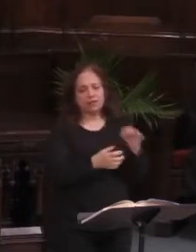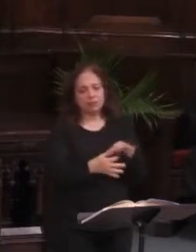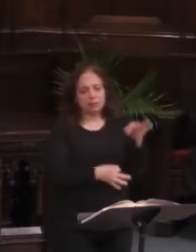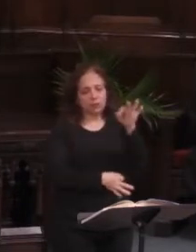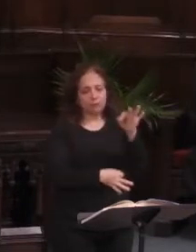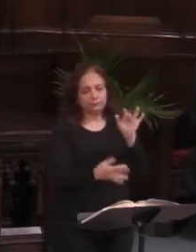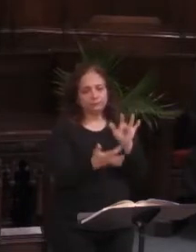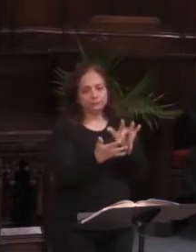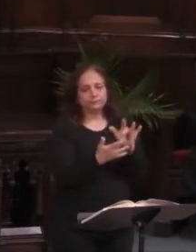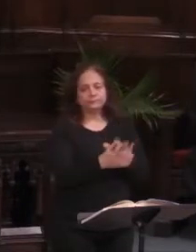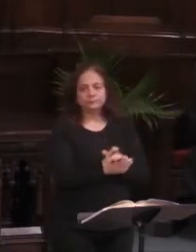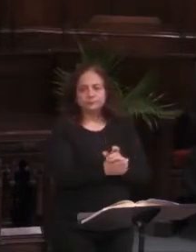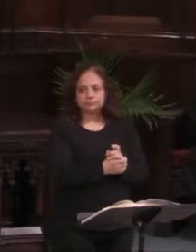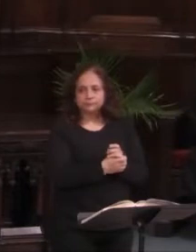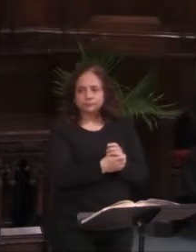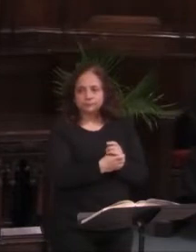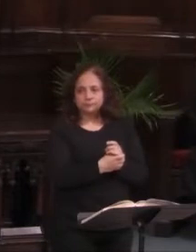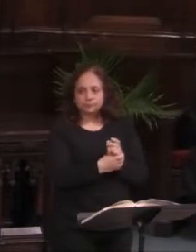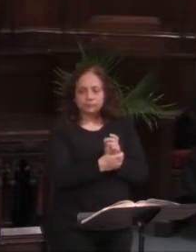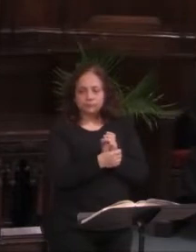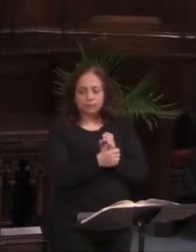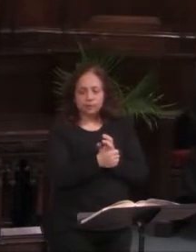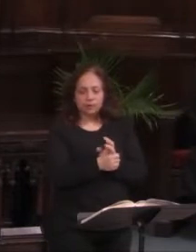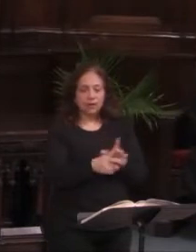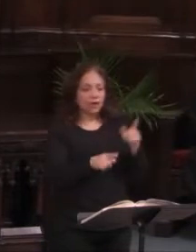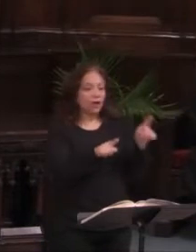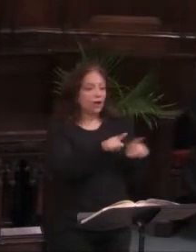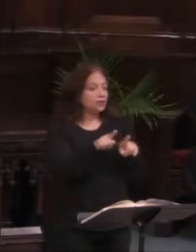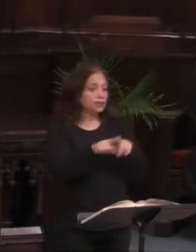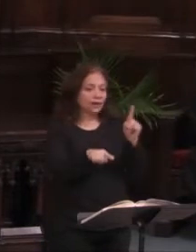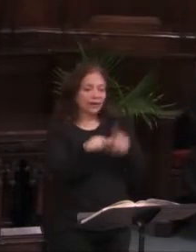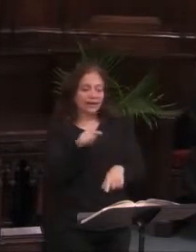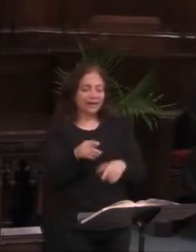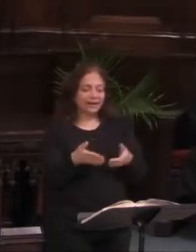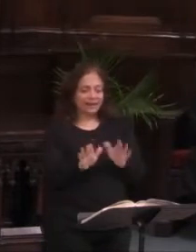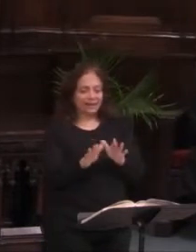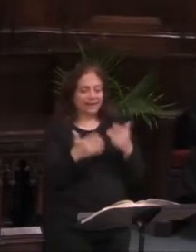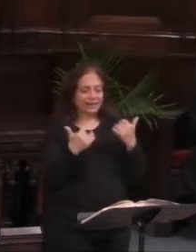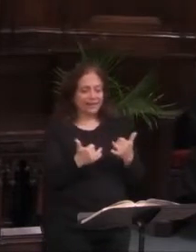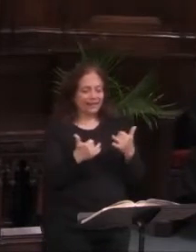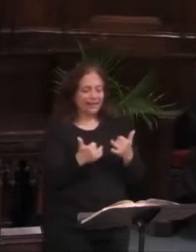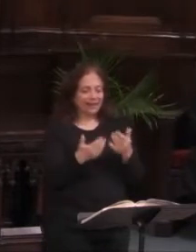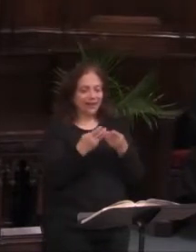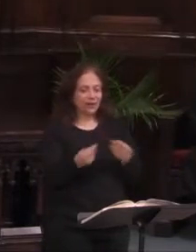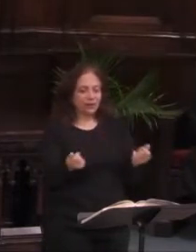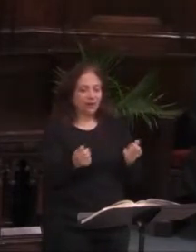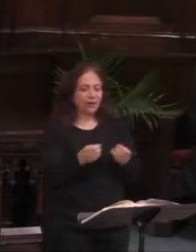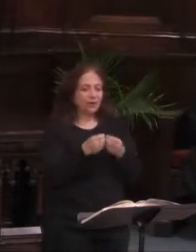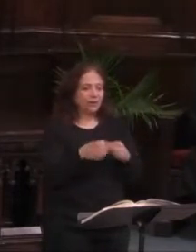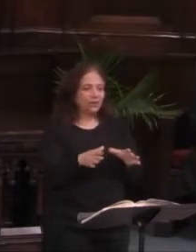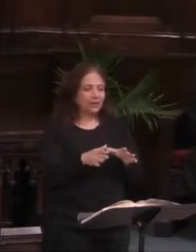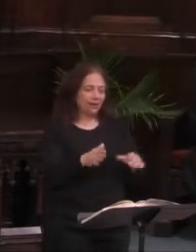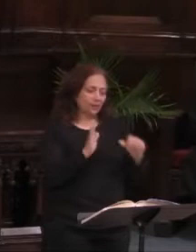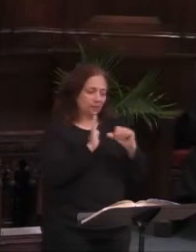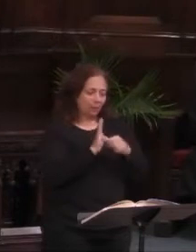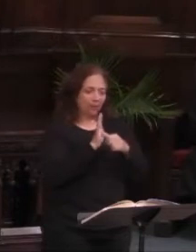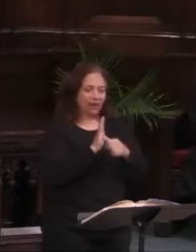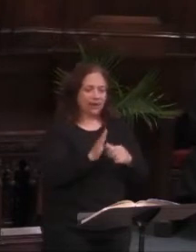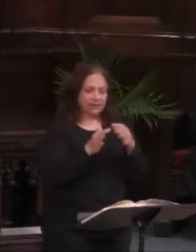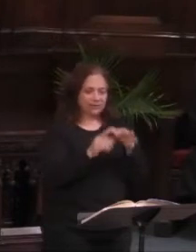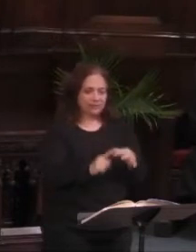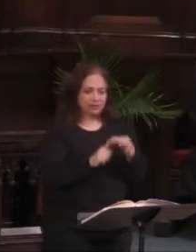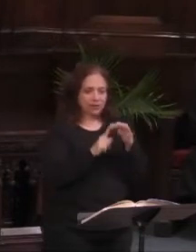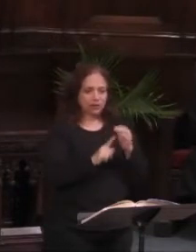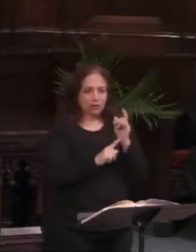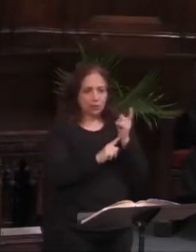spirit. I also cannot let today pass without marking a very, very